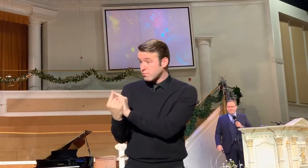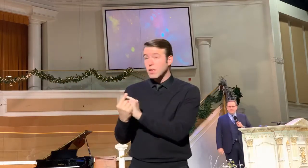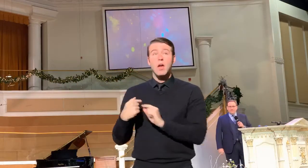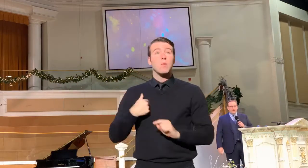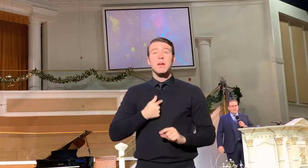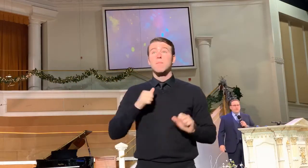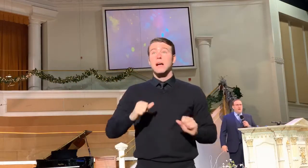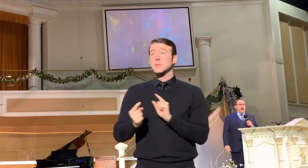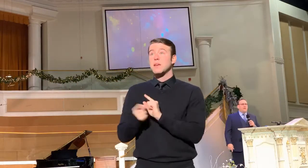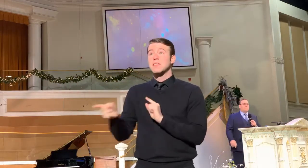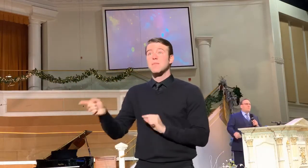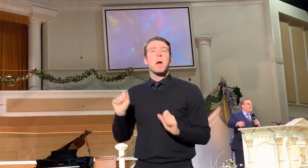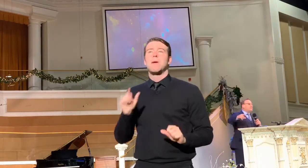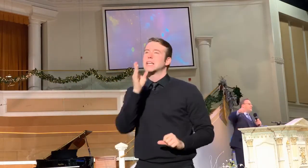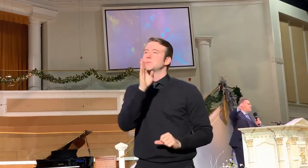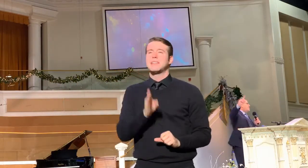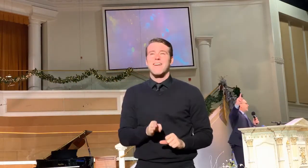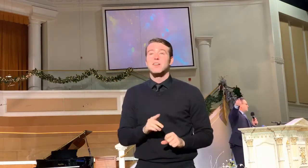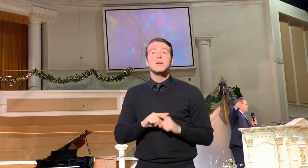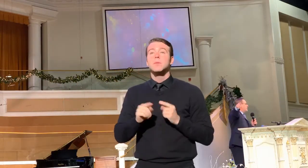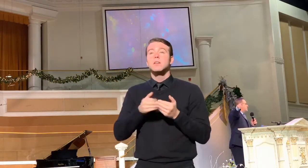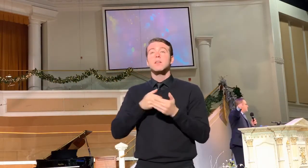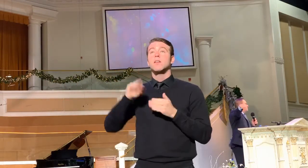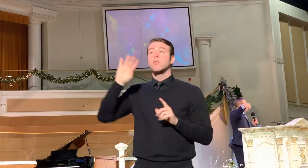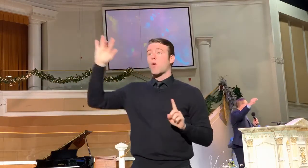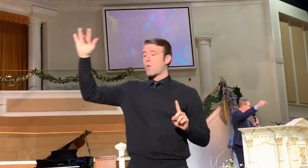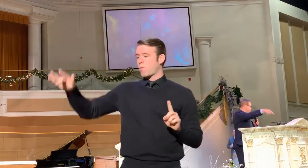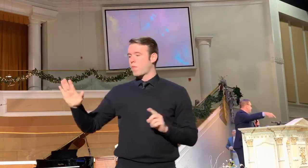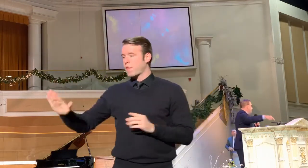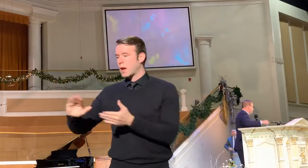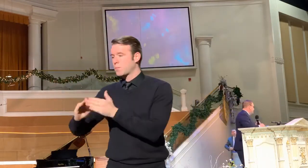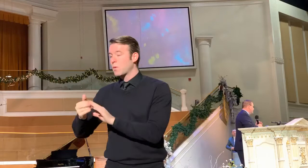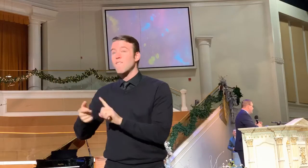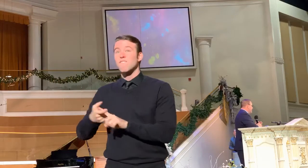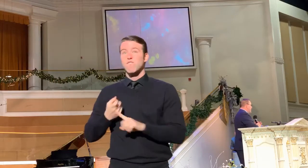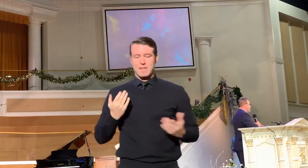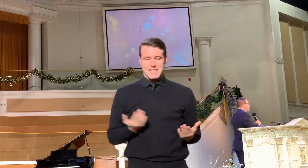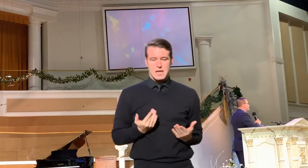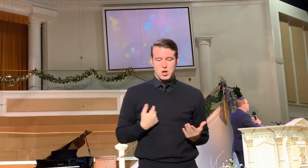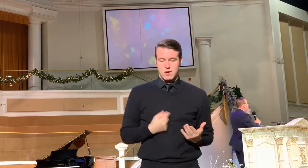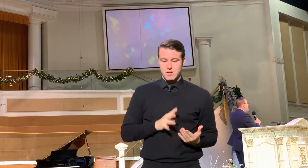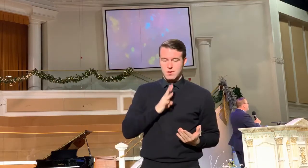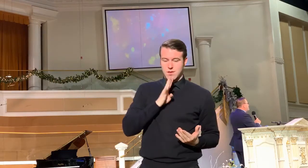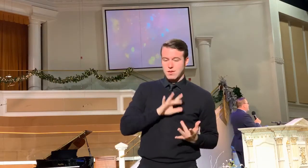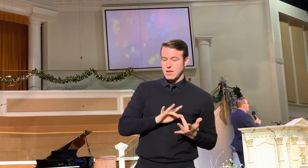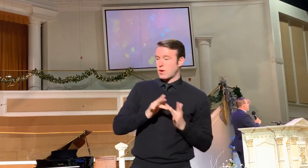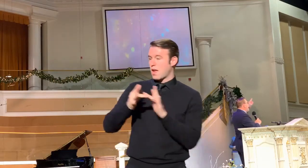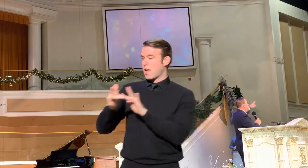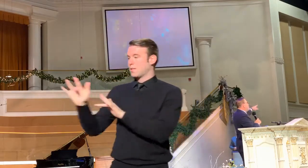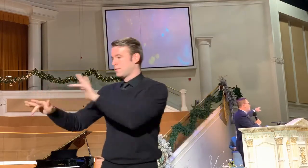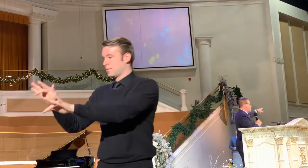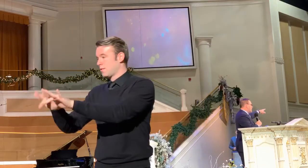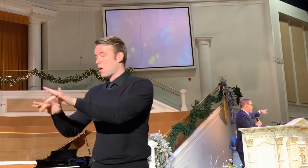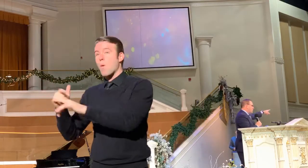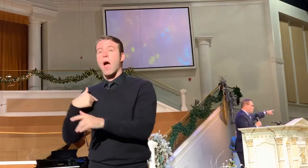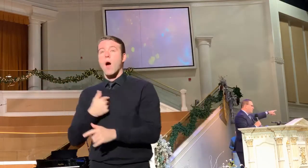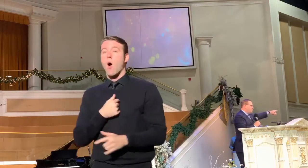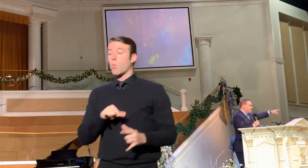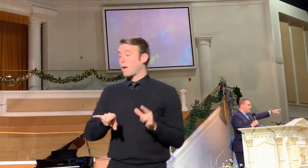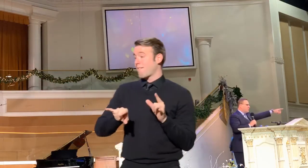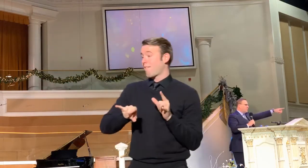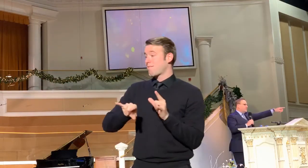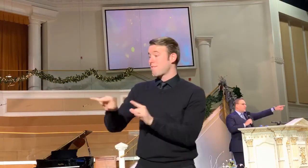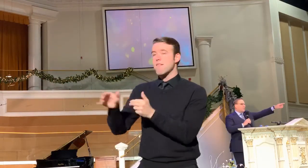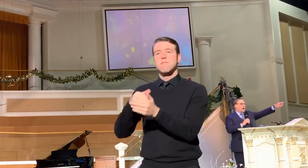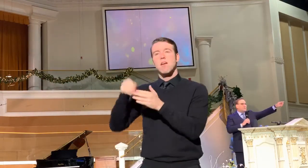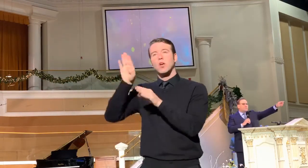life, God will reach into the Pakistani community in this city. And because we love somebody around the world, God will open up